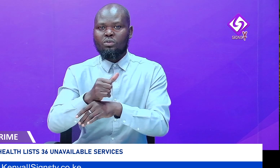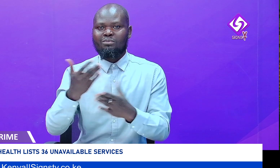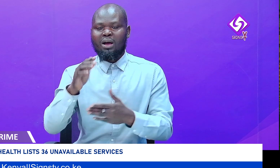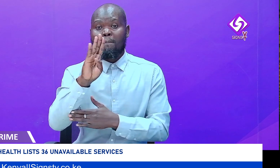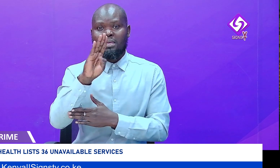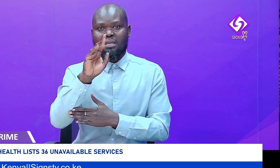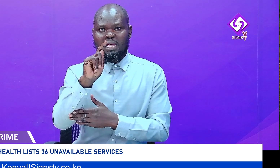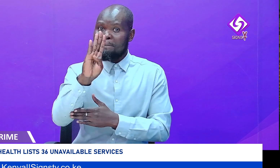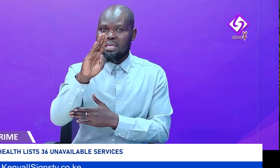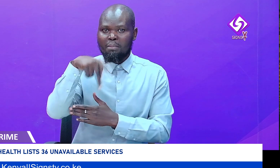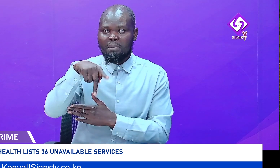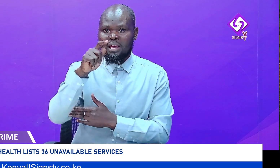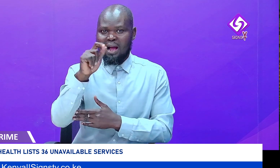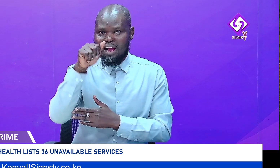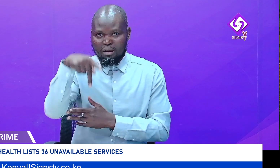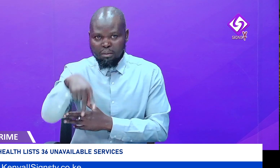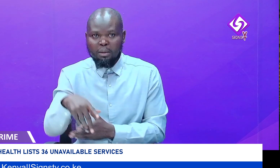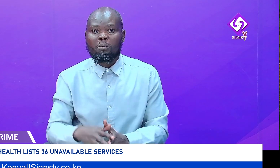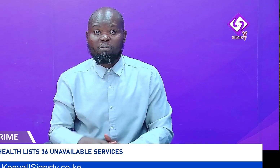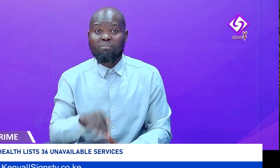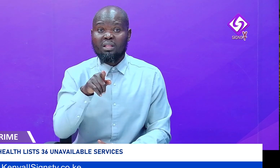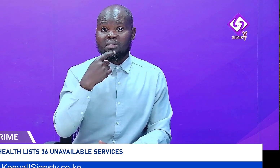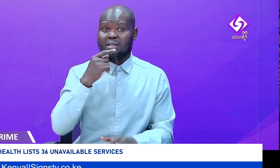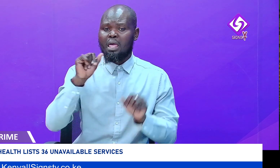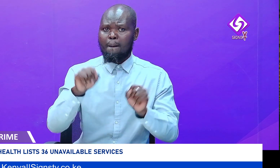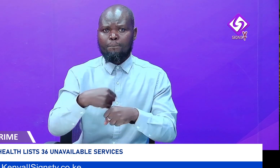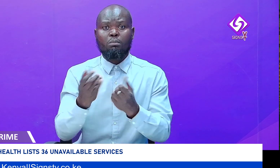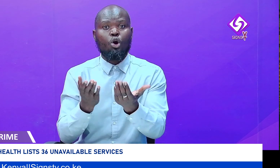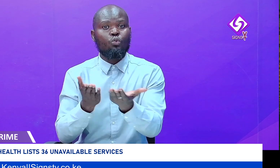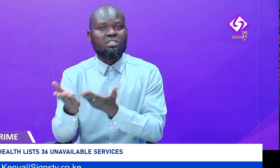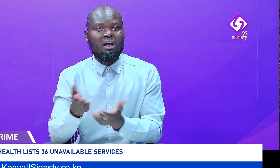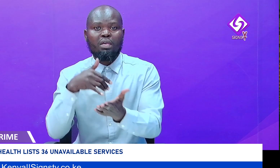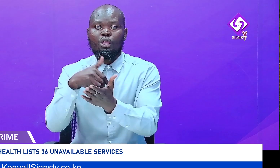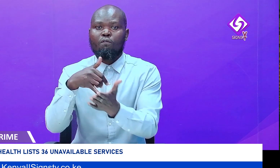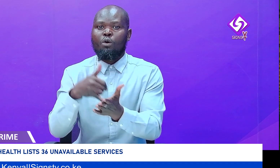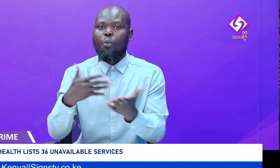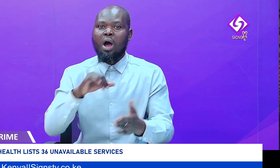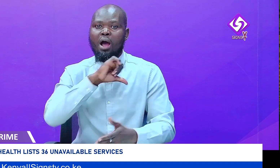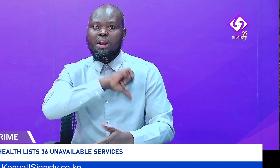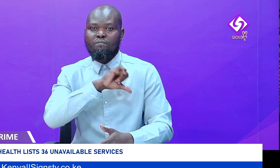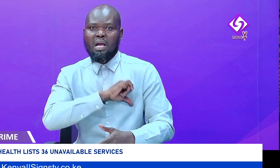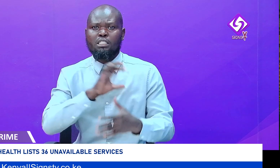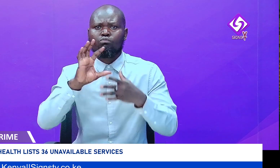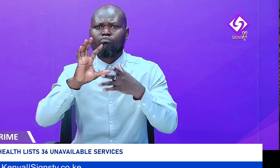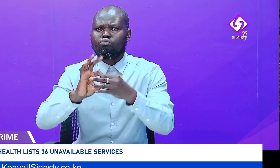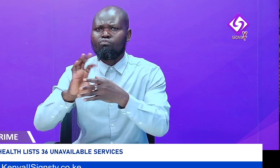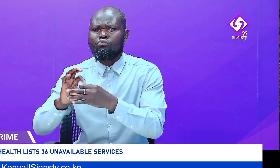Benefits Package and Tariffs Advisory Panel. The unavailable services include advanced